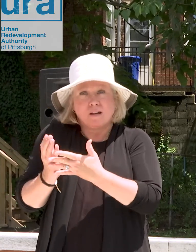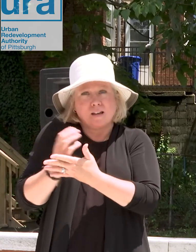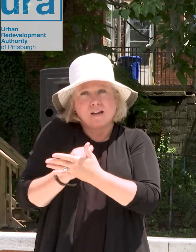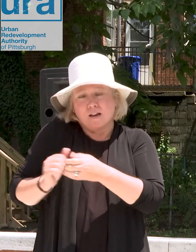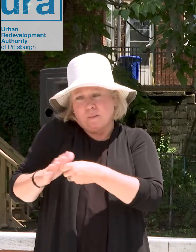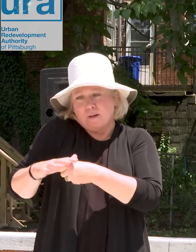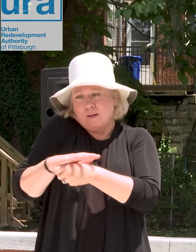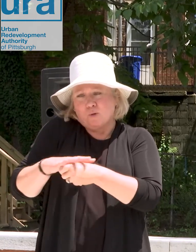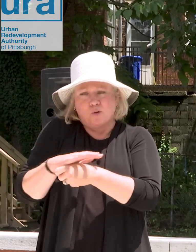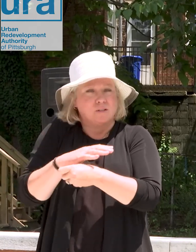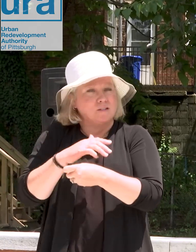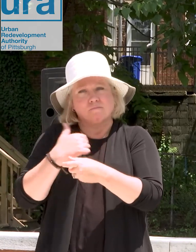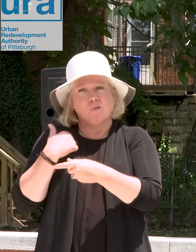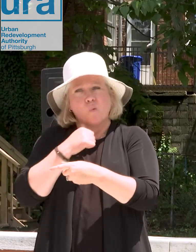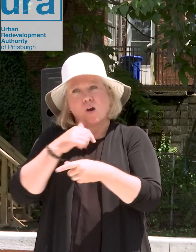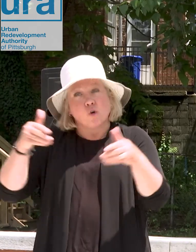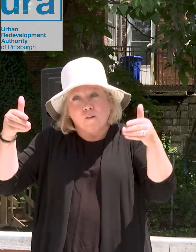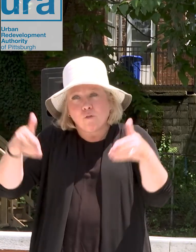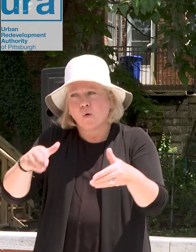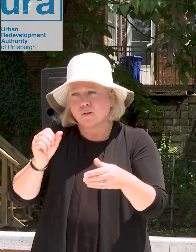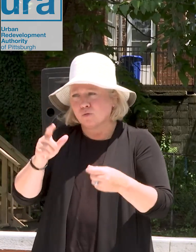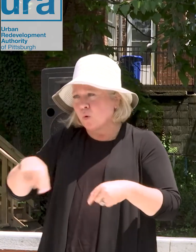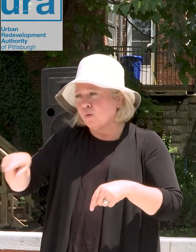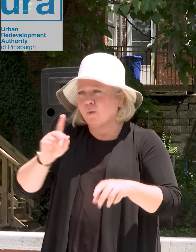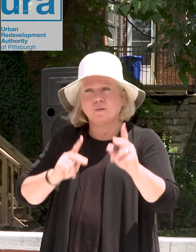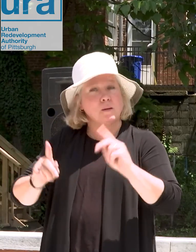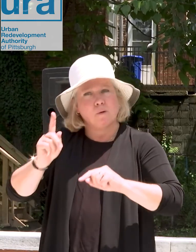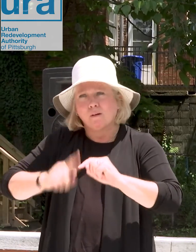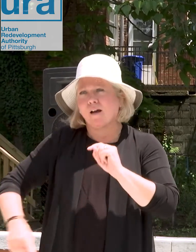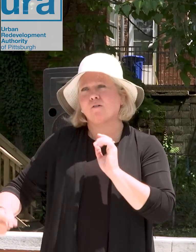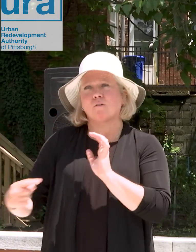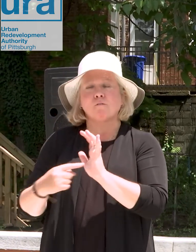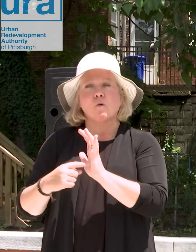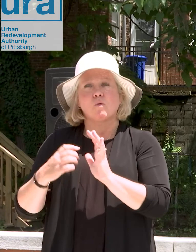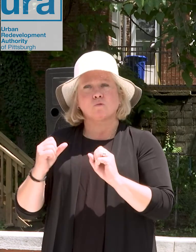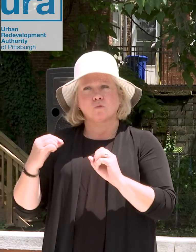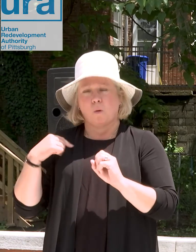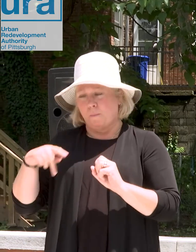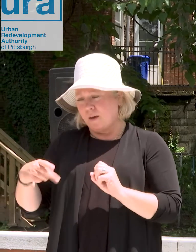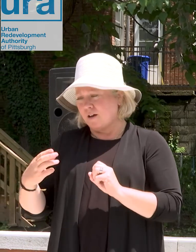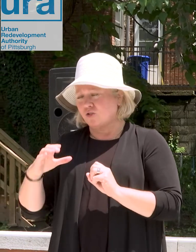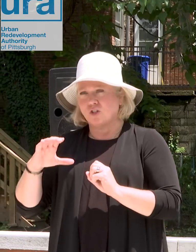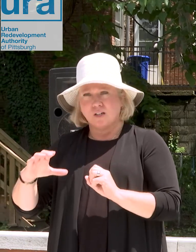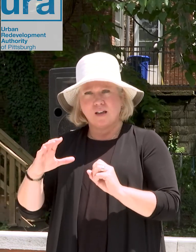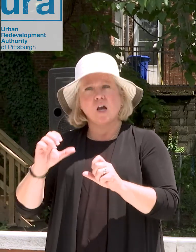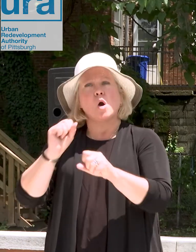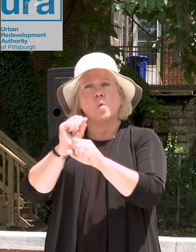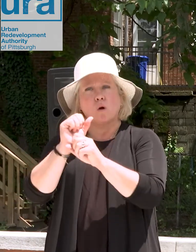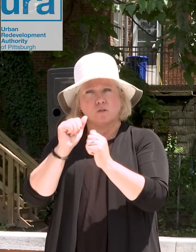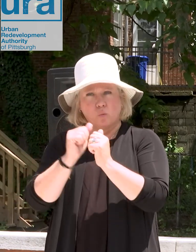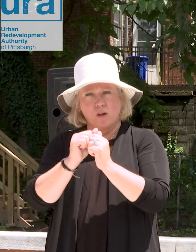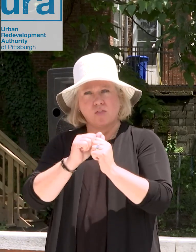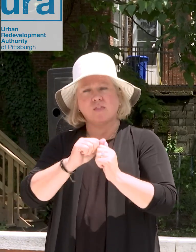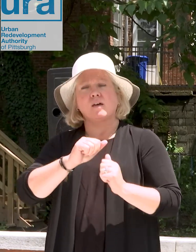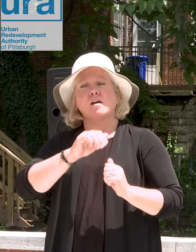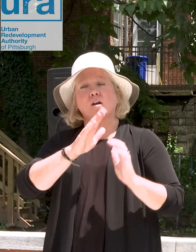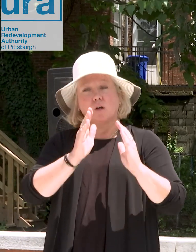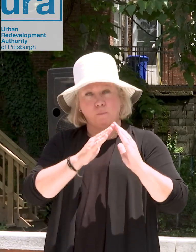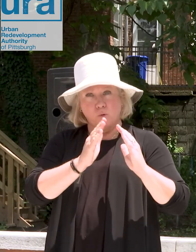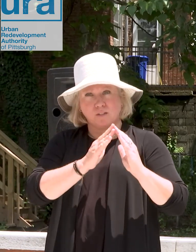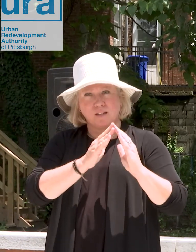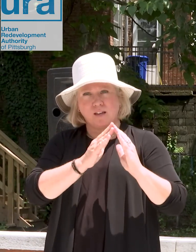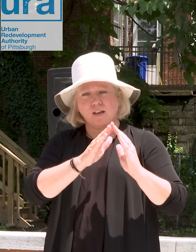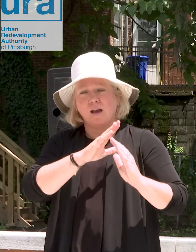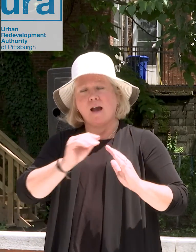of intentional focus. And so the PHDC wanted to fill that gap and work with both the community development community as well as